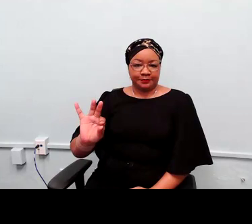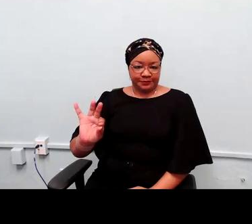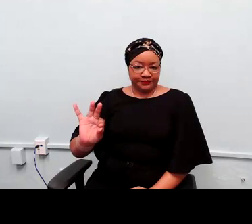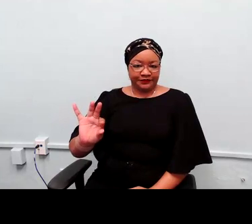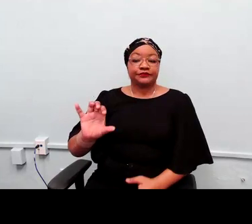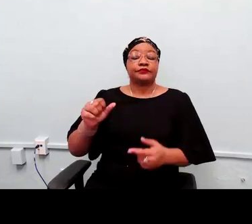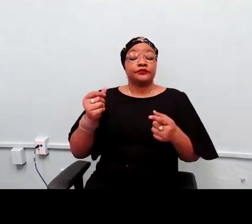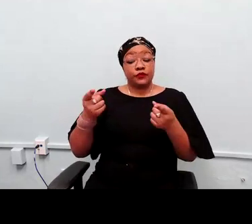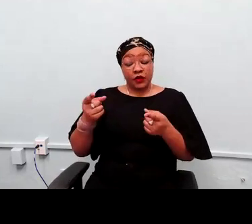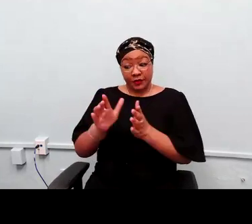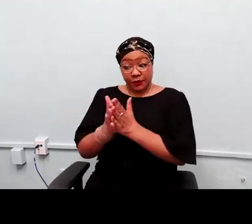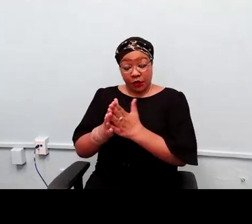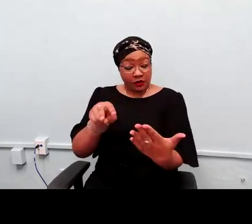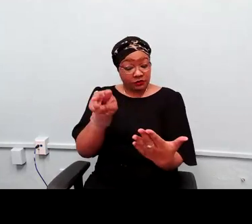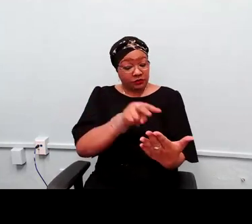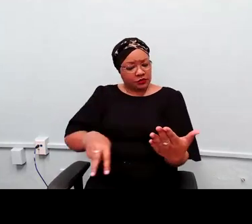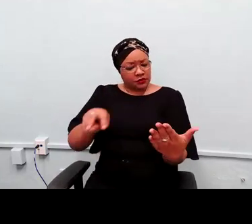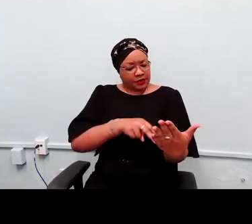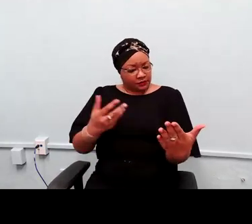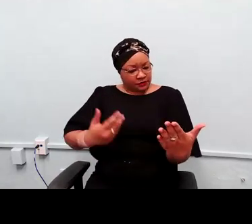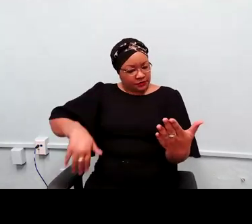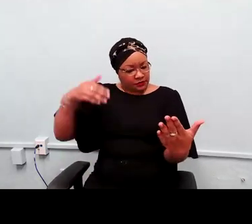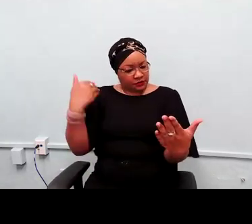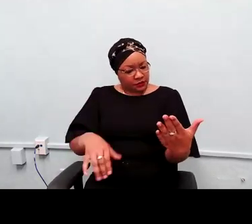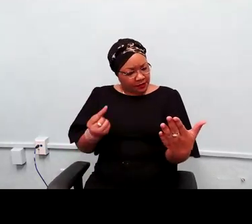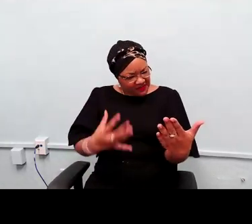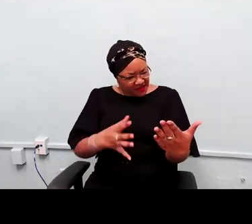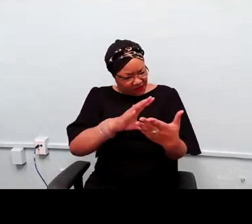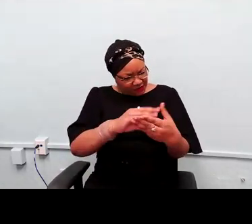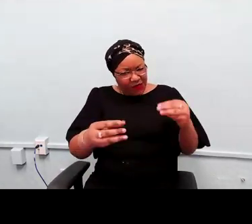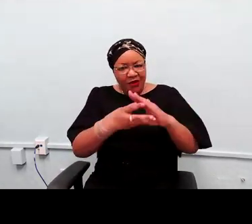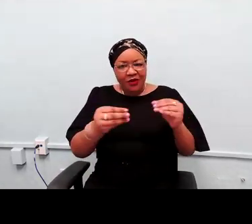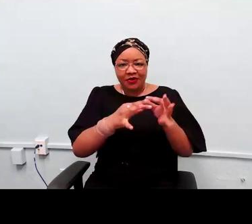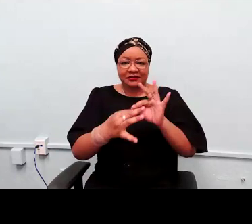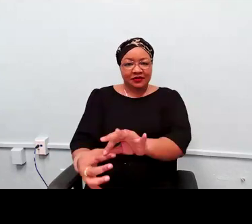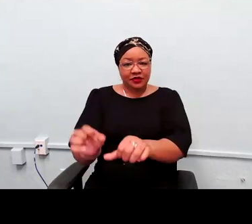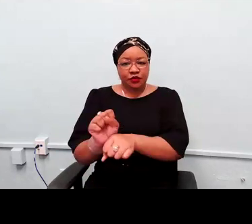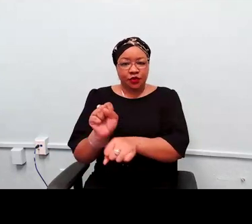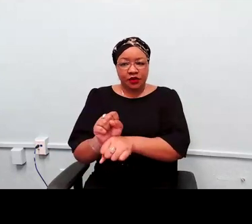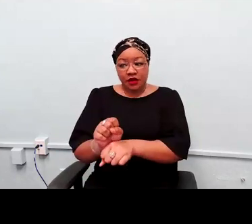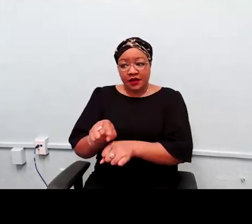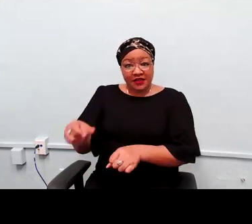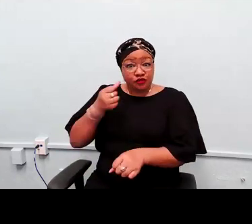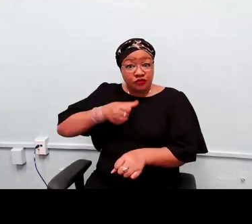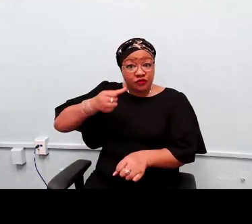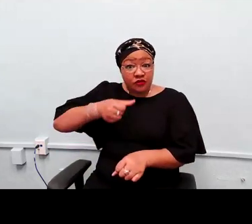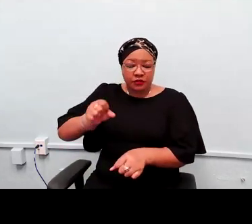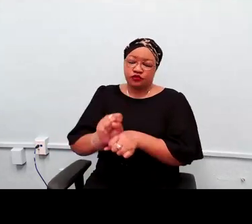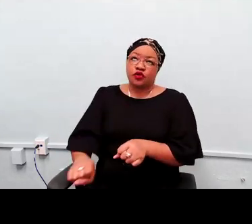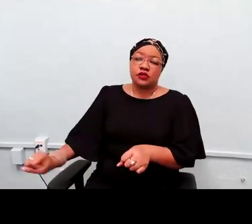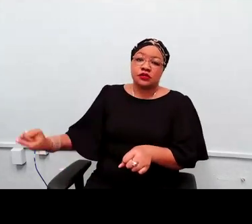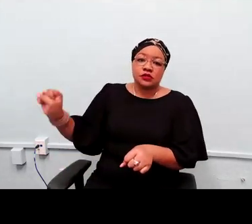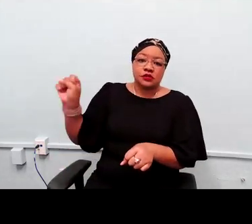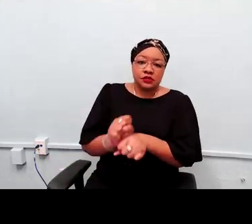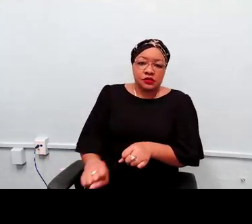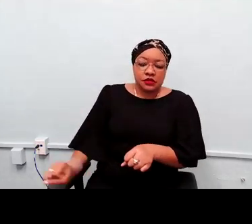I was looking at this book, I was realizing like how many of these stories have to do with work. So this girl's been working a while. But this is a